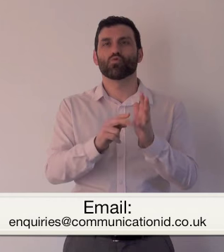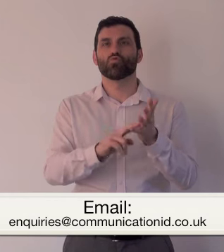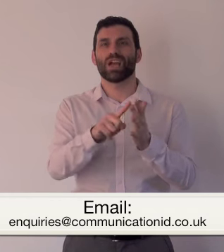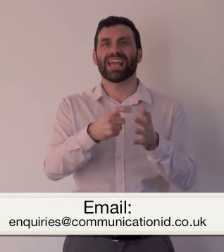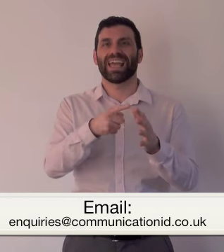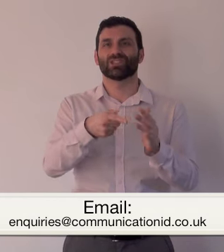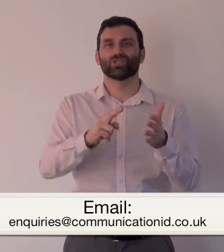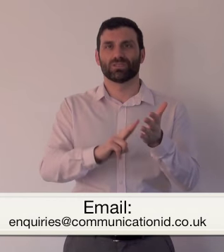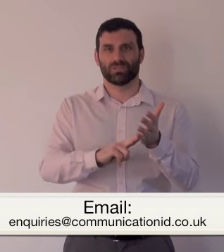inquiries@communicationid.co.uk,